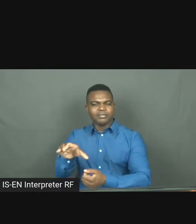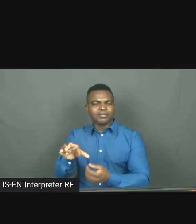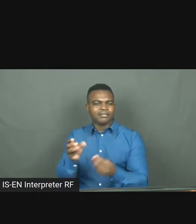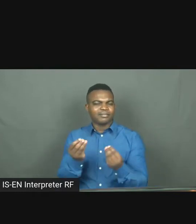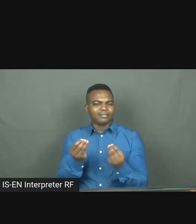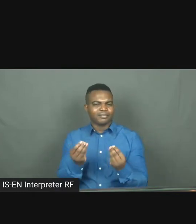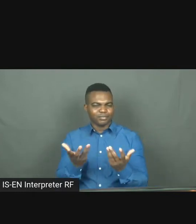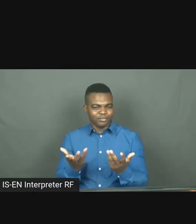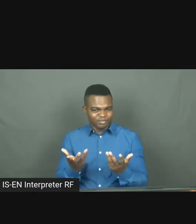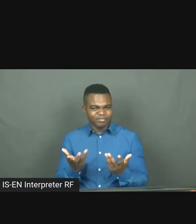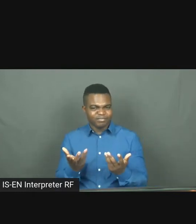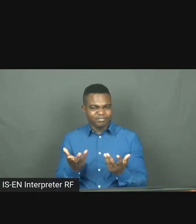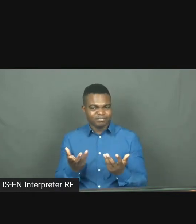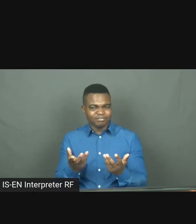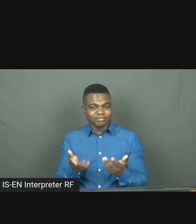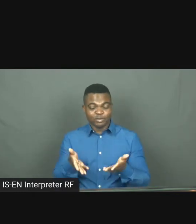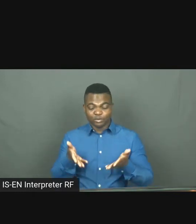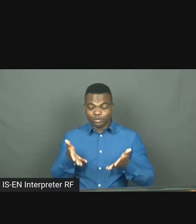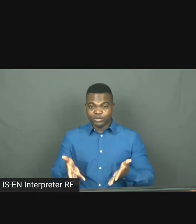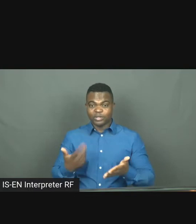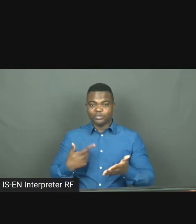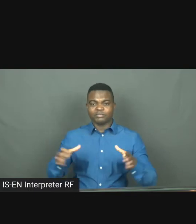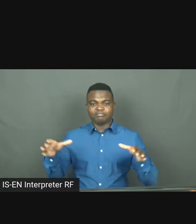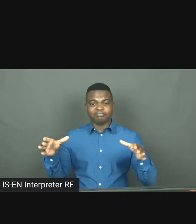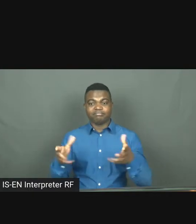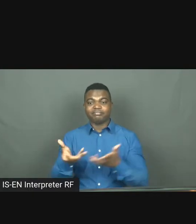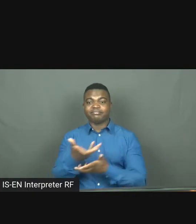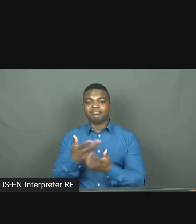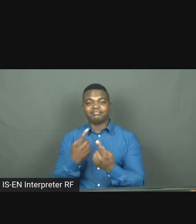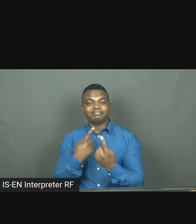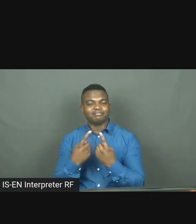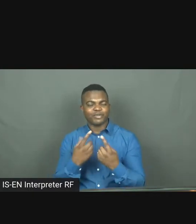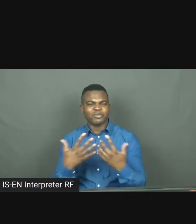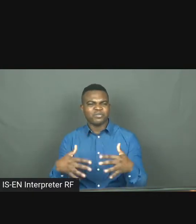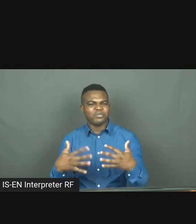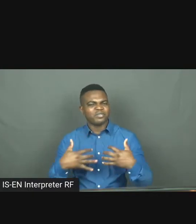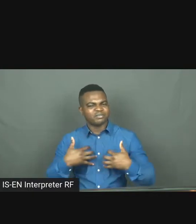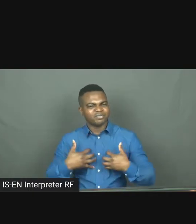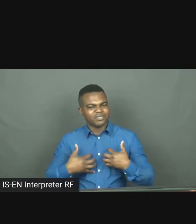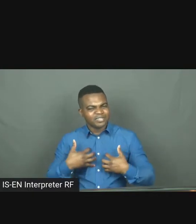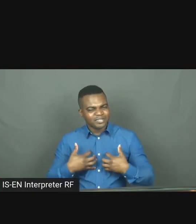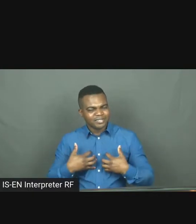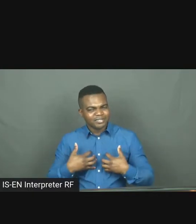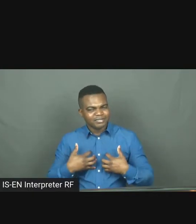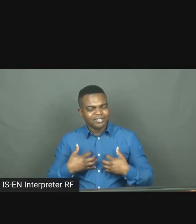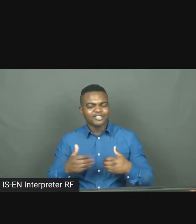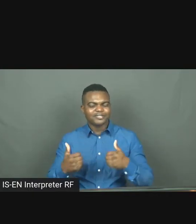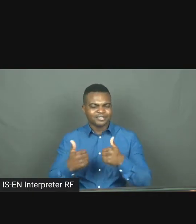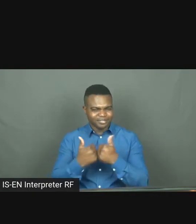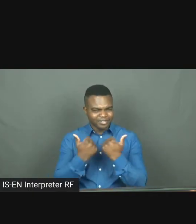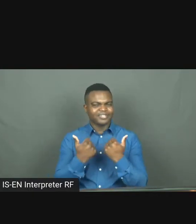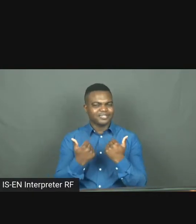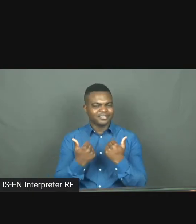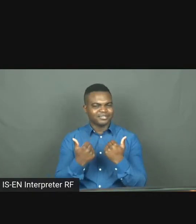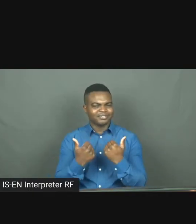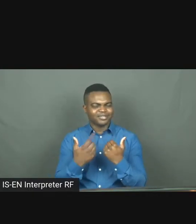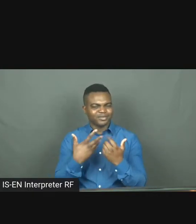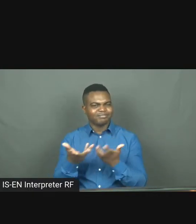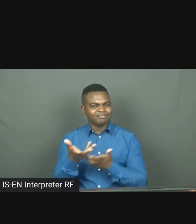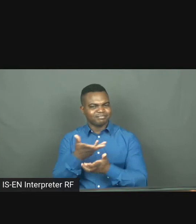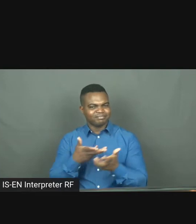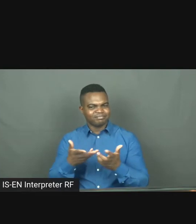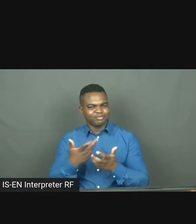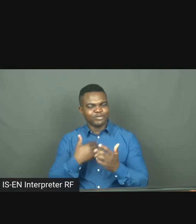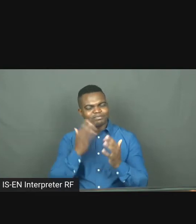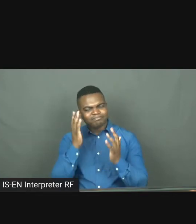To start this conversation, we'll focus on one of the key collective initiatives in the sector to drive